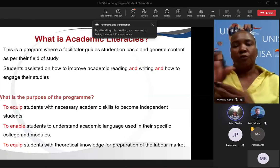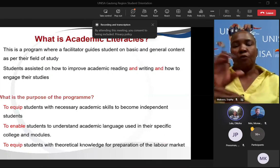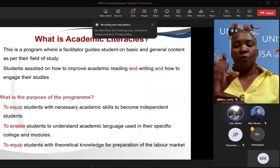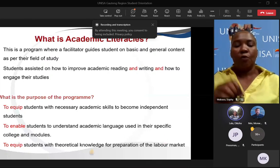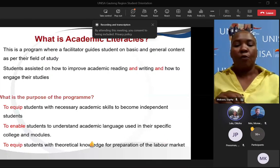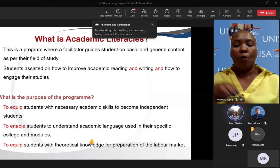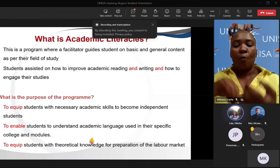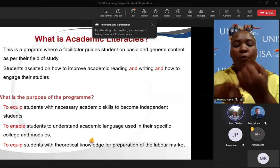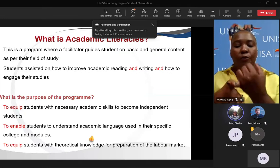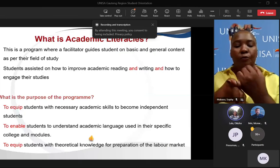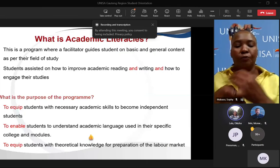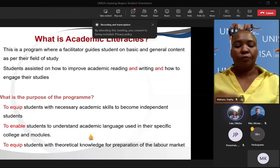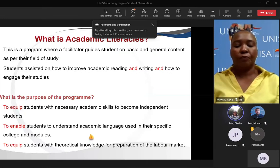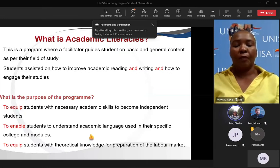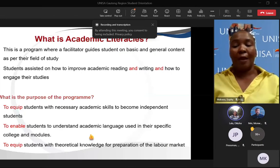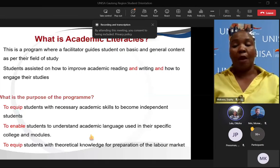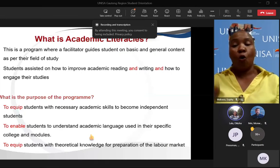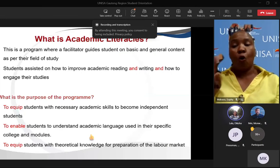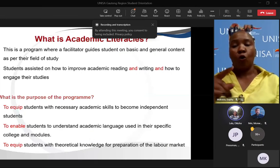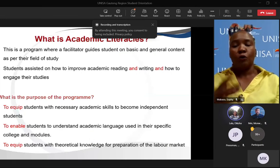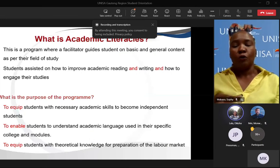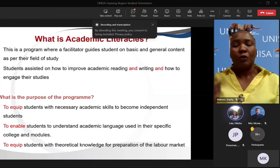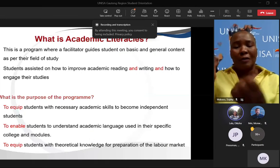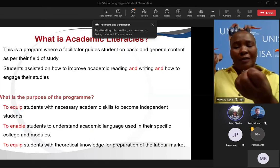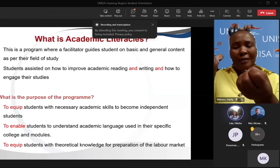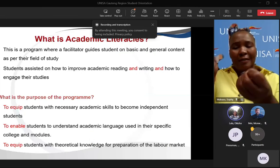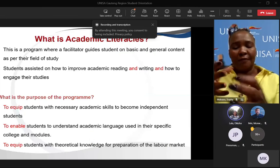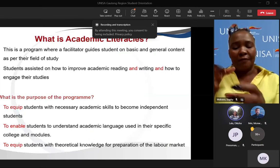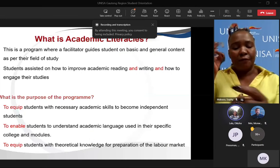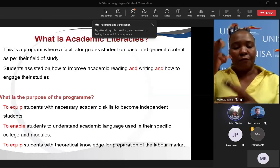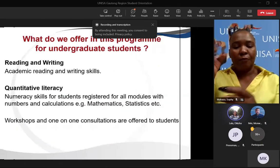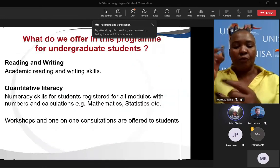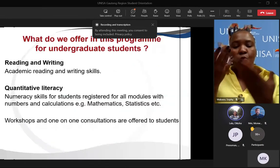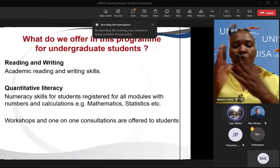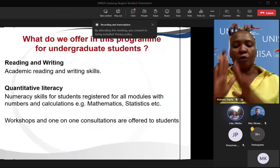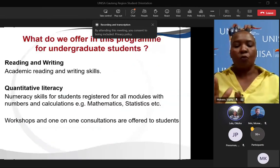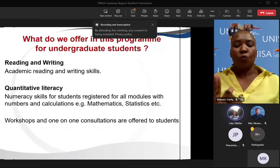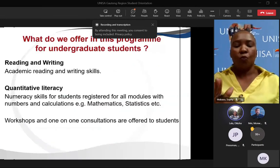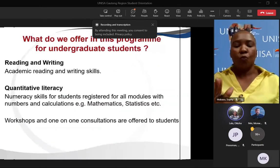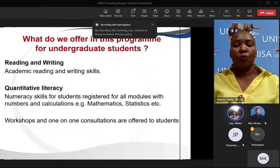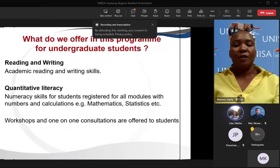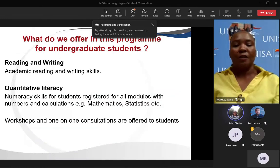theoretical knowledge for the preparation of the labor market